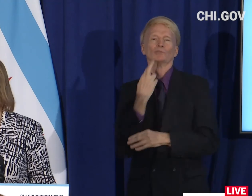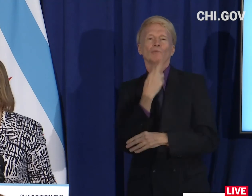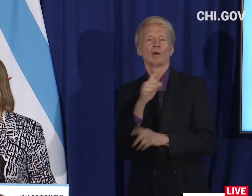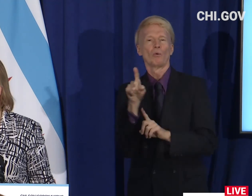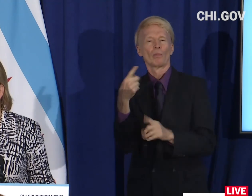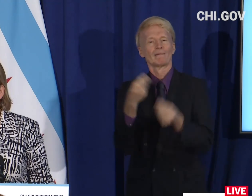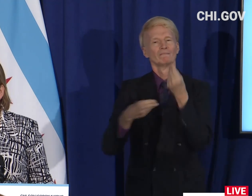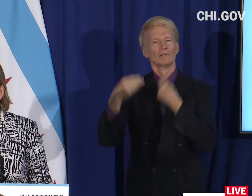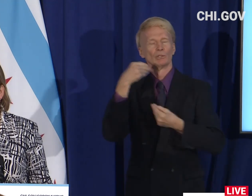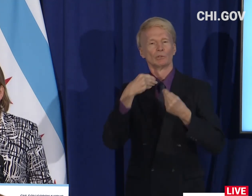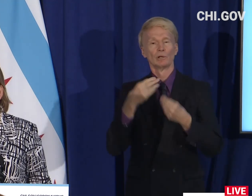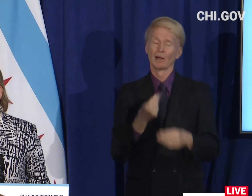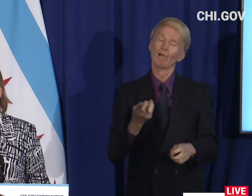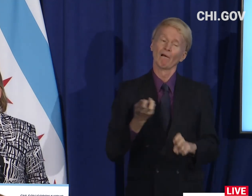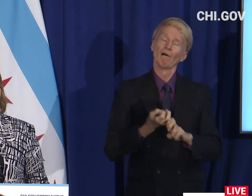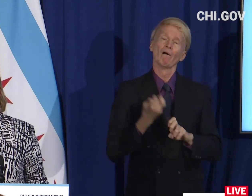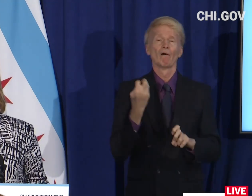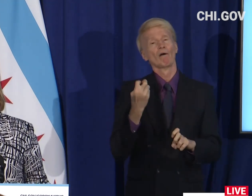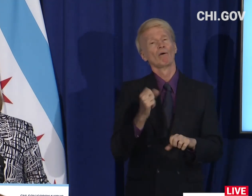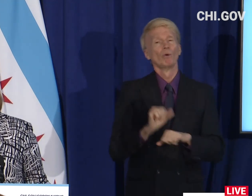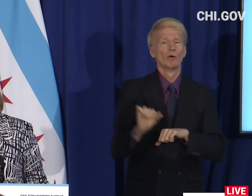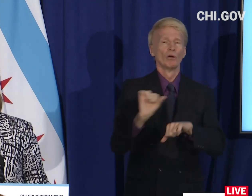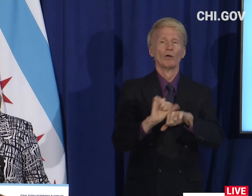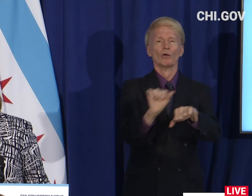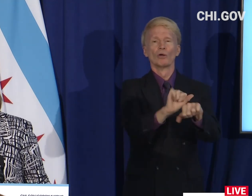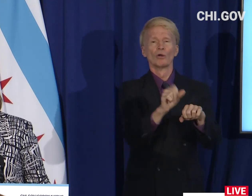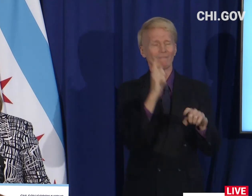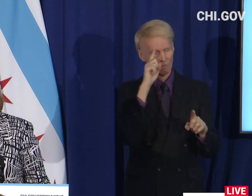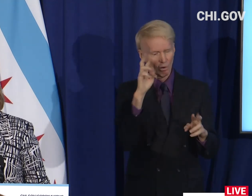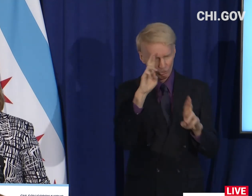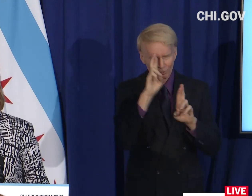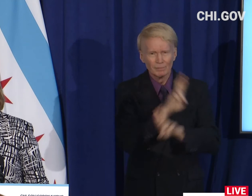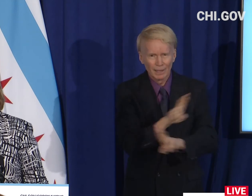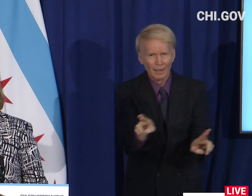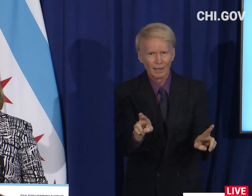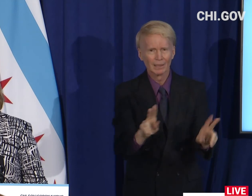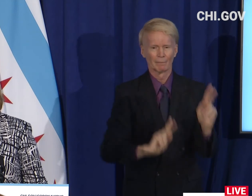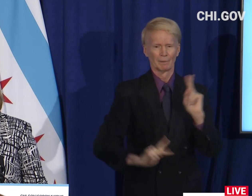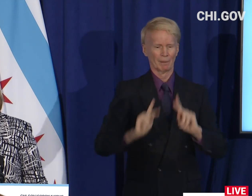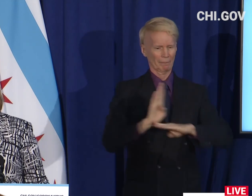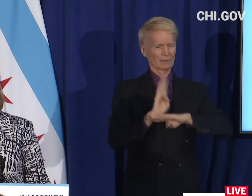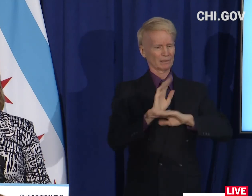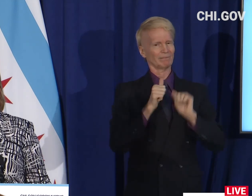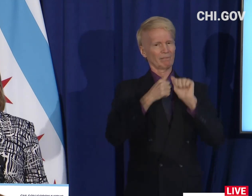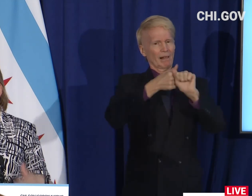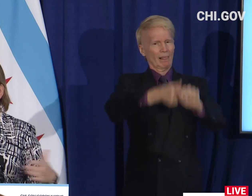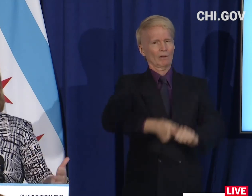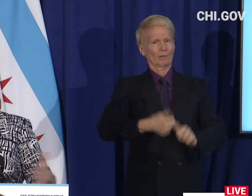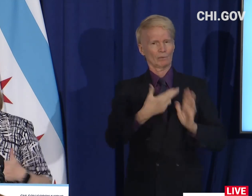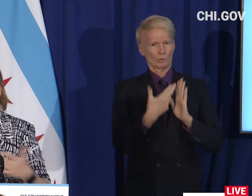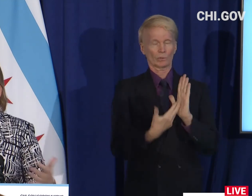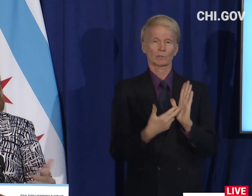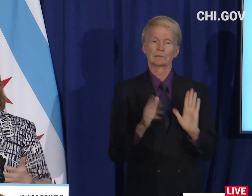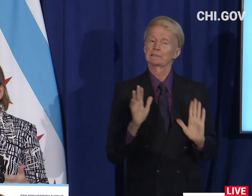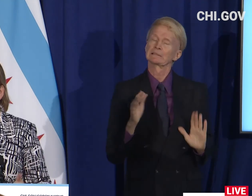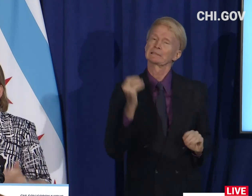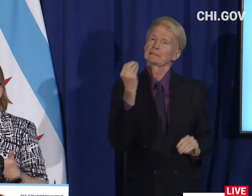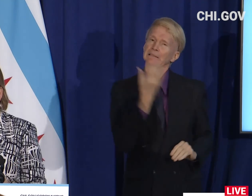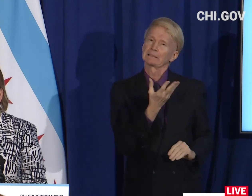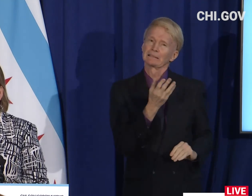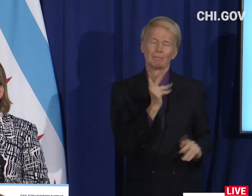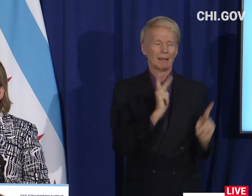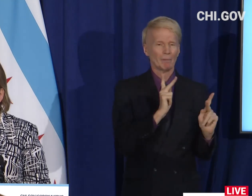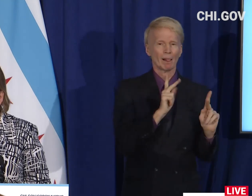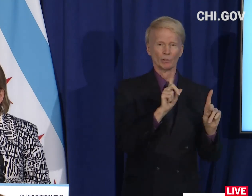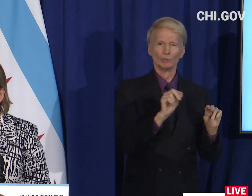certainly here, and again, reference the bars that have been working very hard to try to stick with the regulations, we know there just tends to be more movement. There